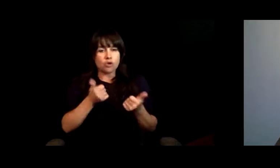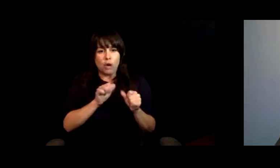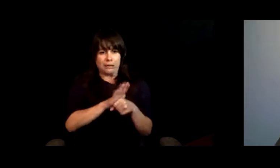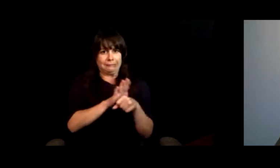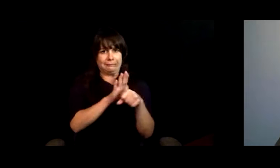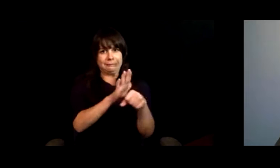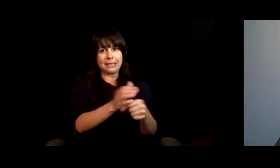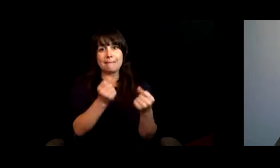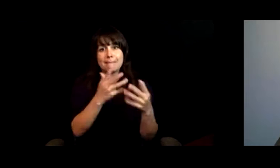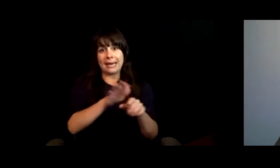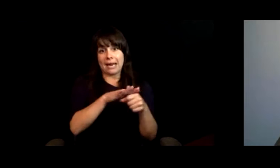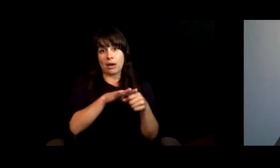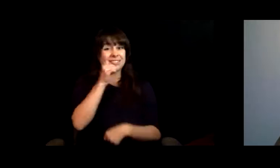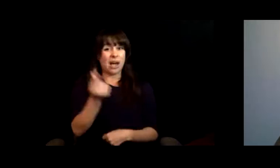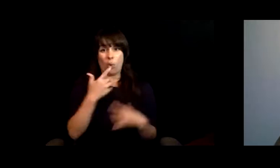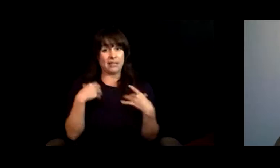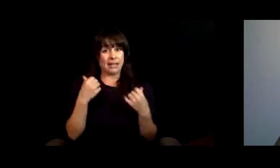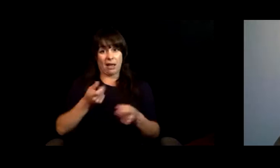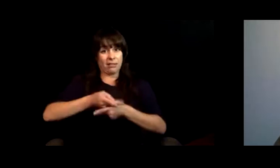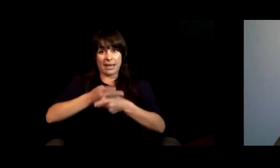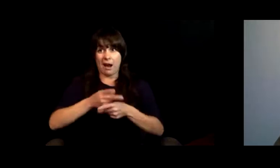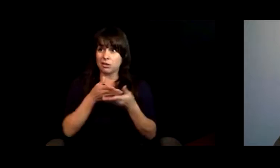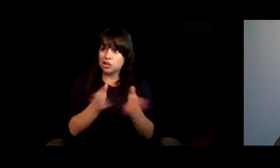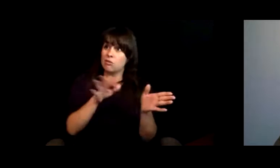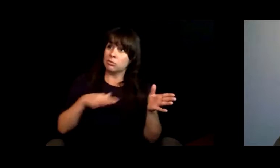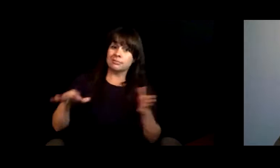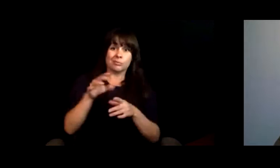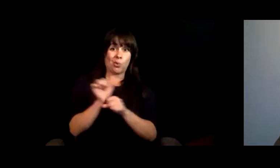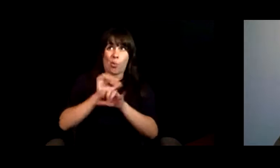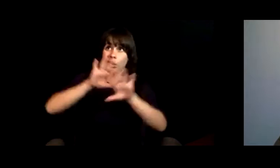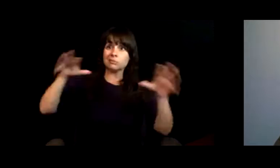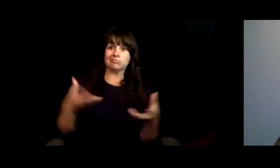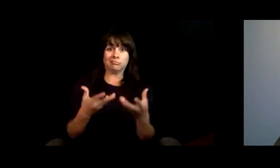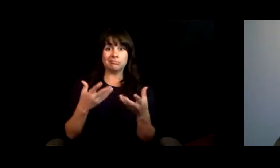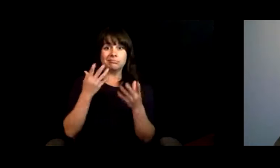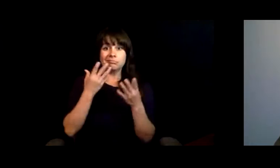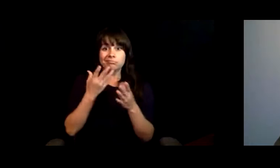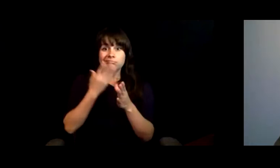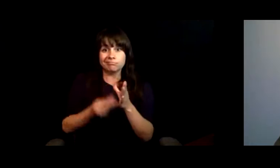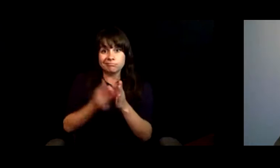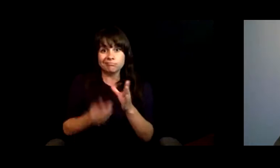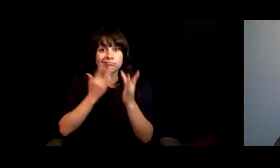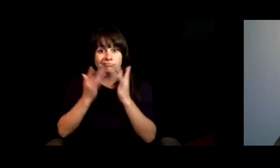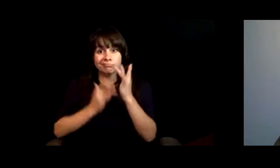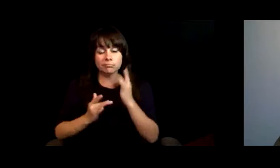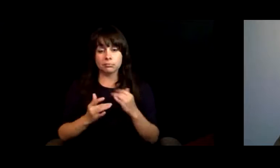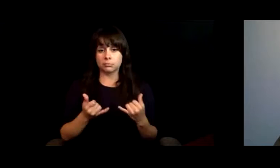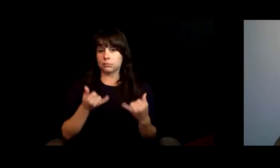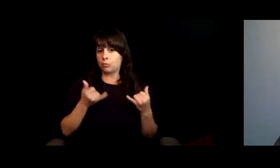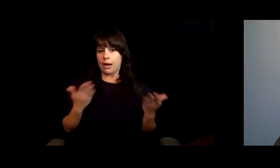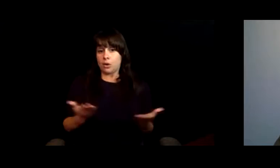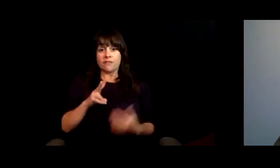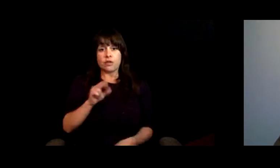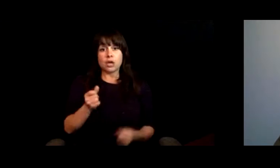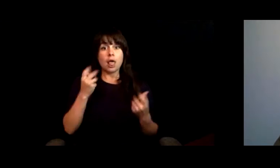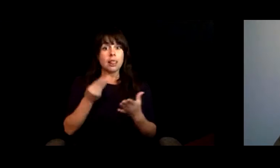here, not just in healthcare. But fortunately for Virginia, there's a lot of money on the table right now. And some of that money